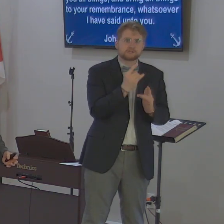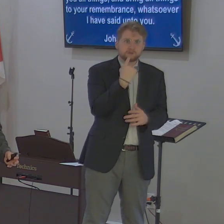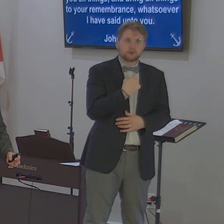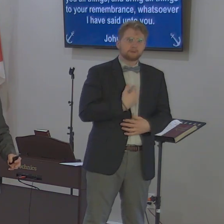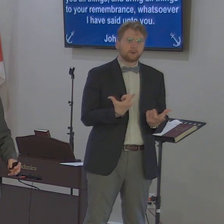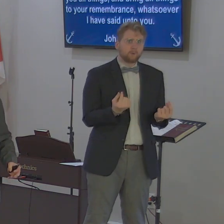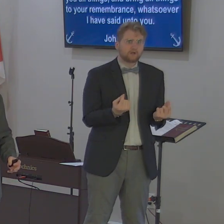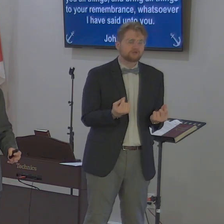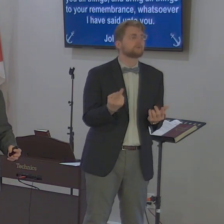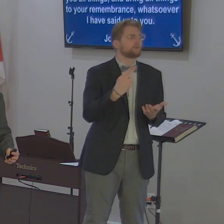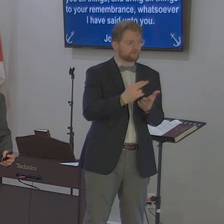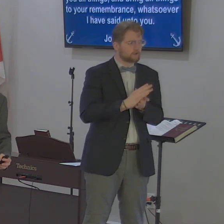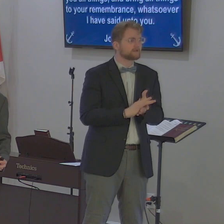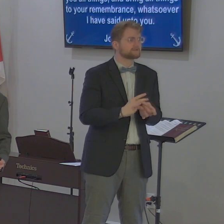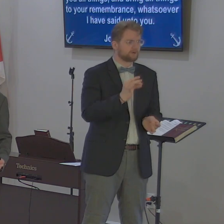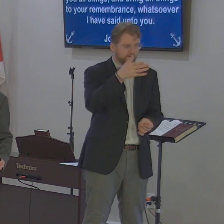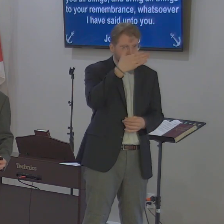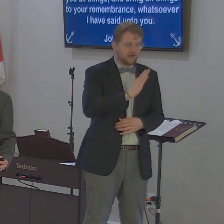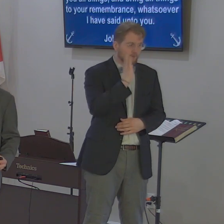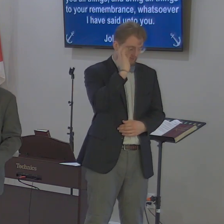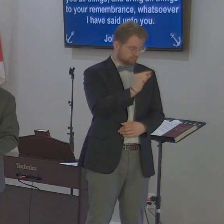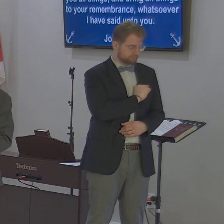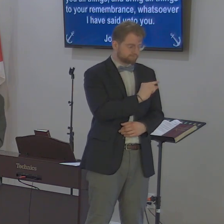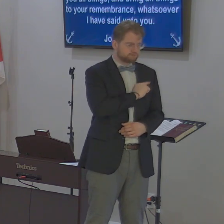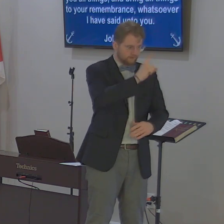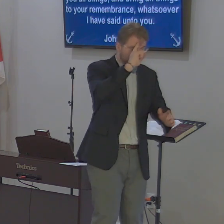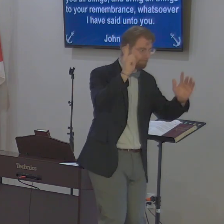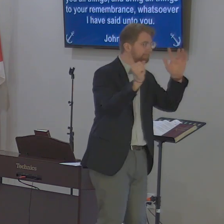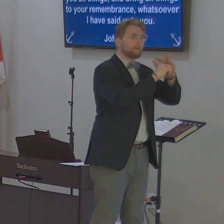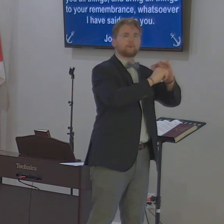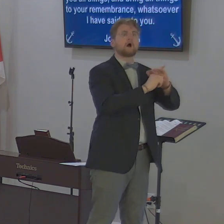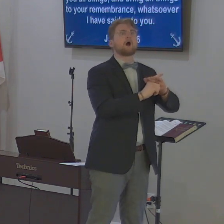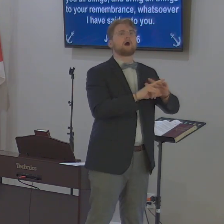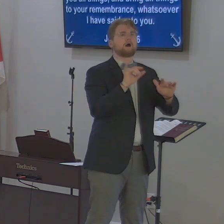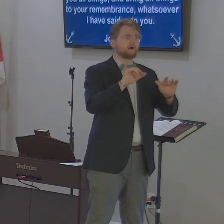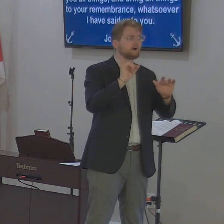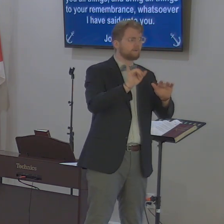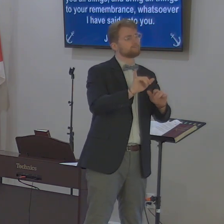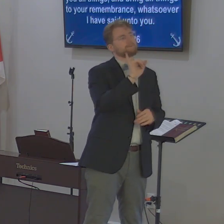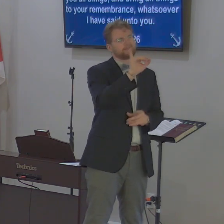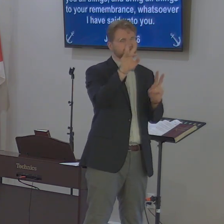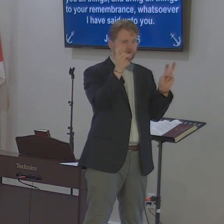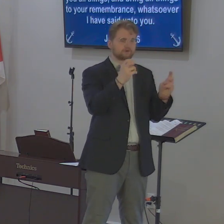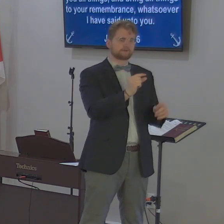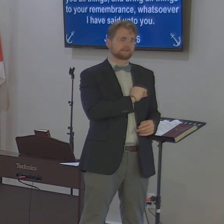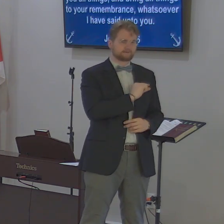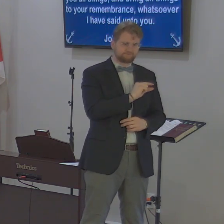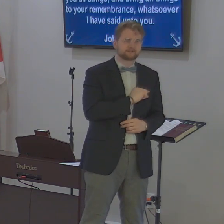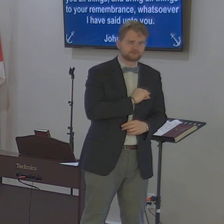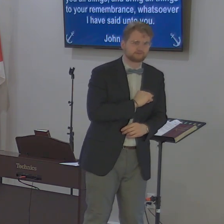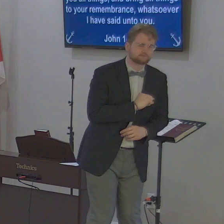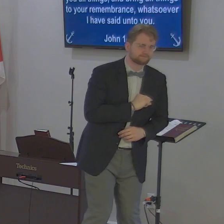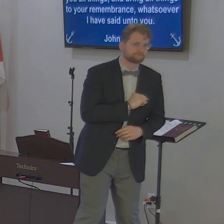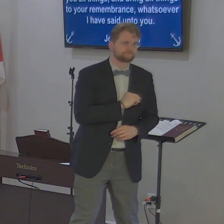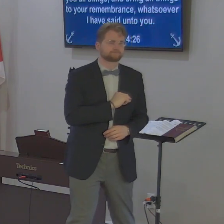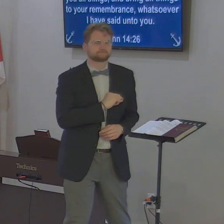Holy Spirit of God will bring that up for them to understand. With me? That's called conviction. That's what it's going to be. Verse